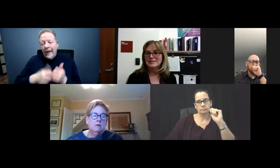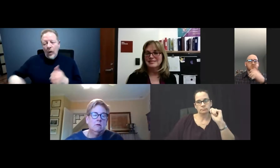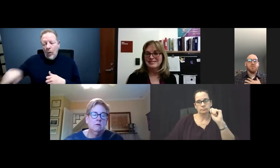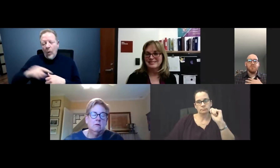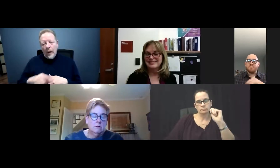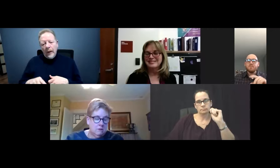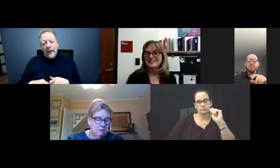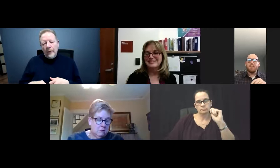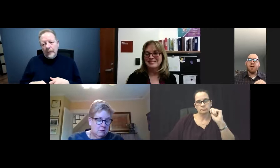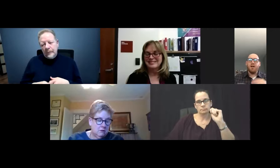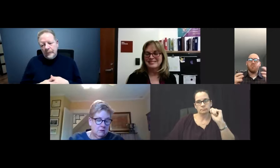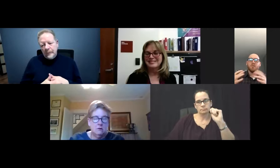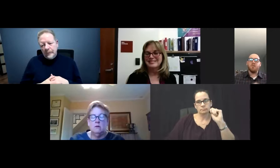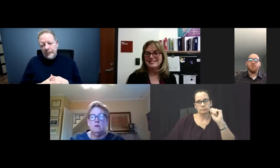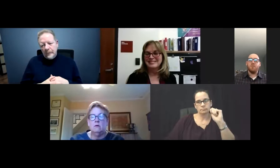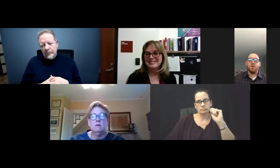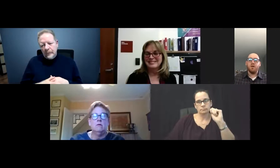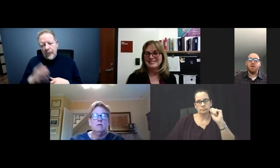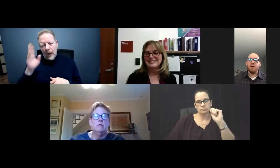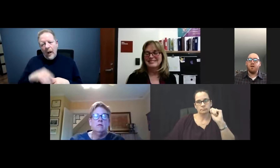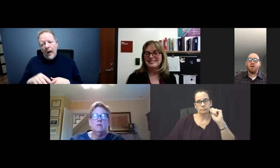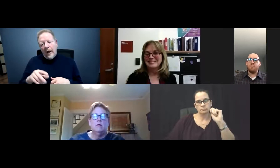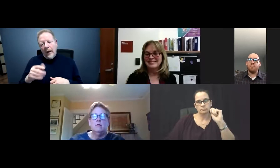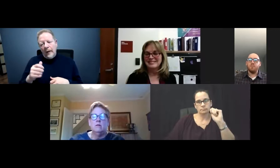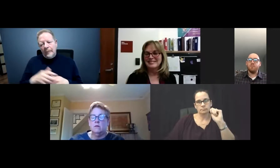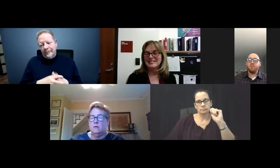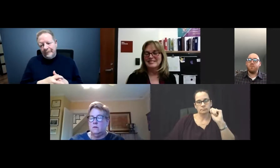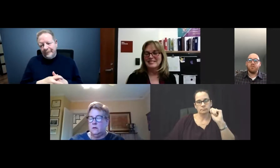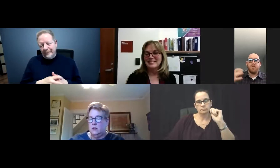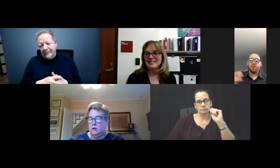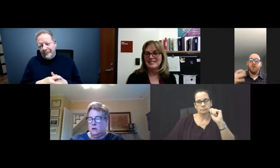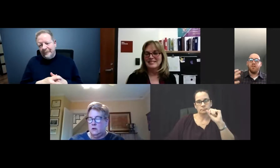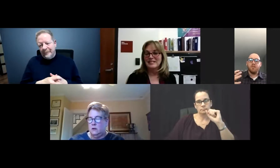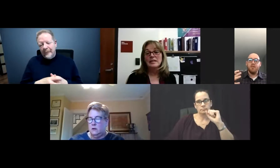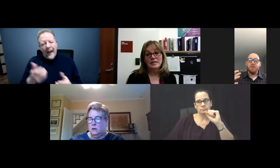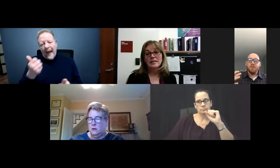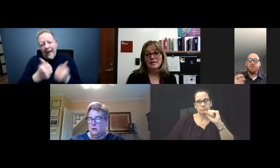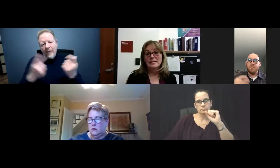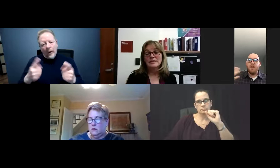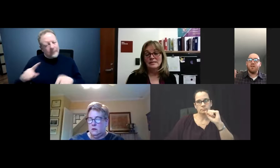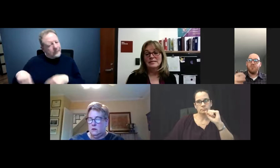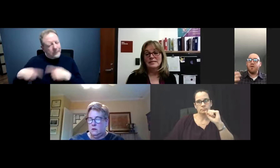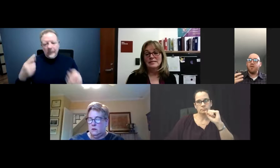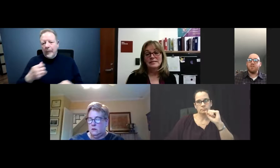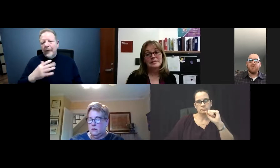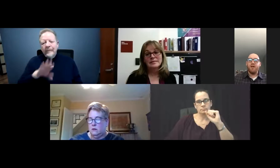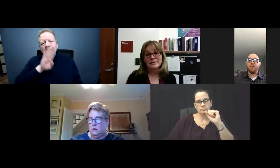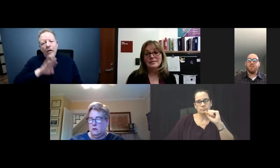excuse me, everyone did a little bit more frustrated with the lack of progress around